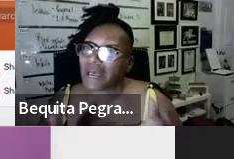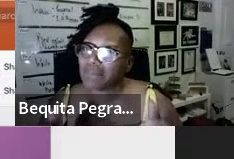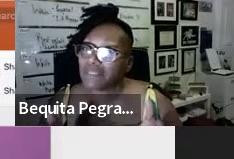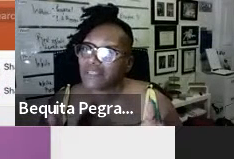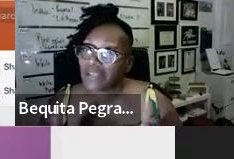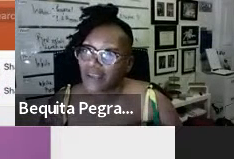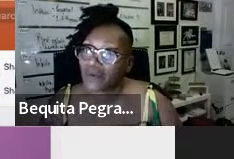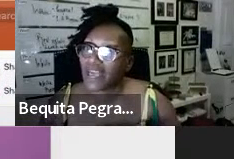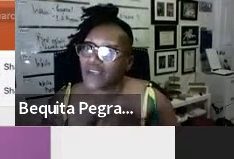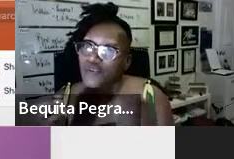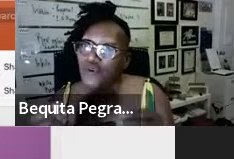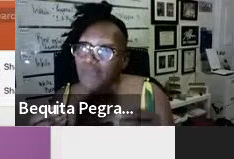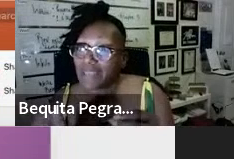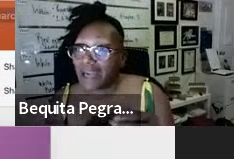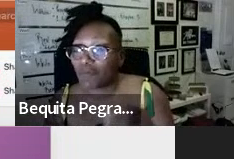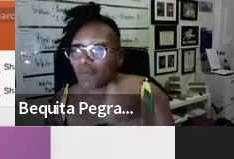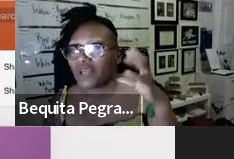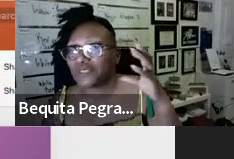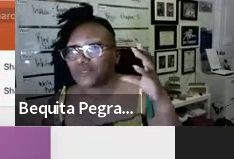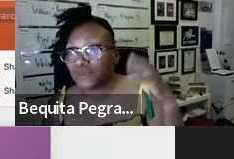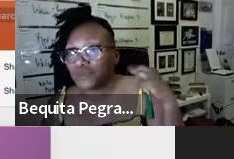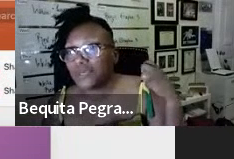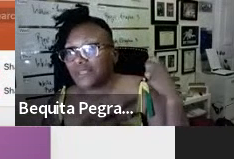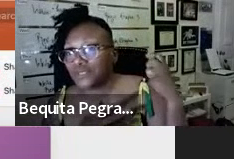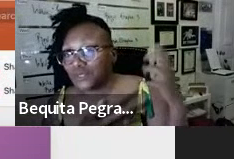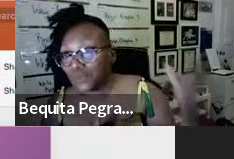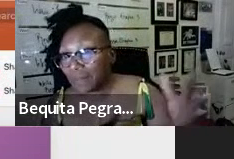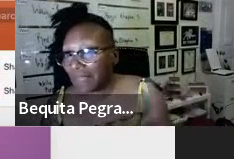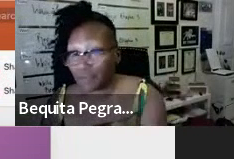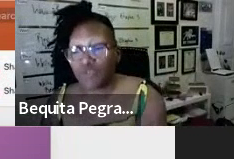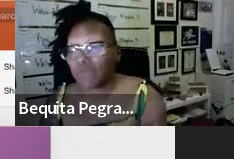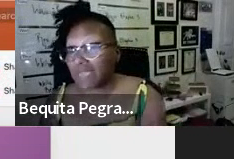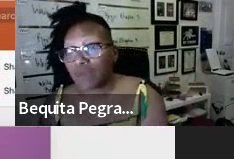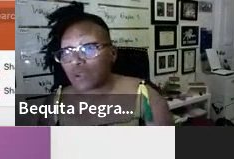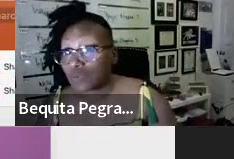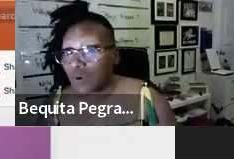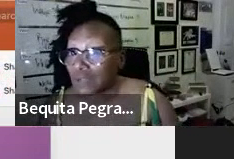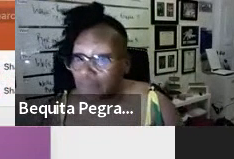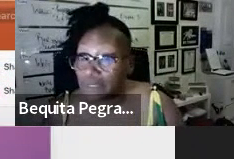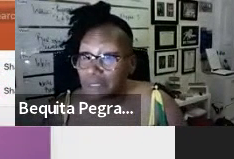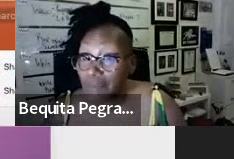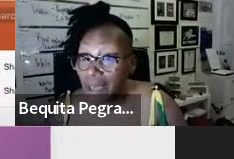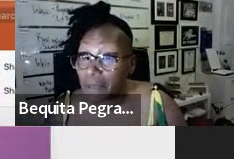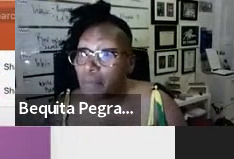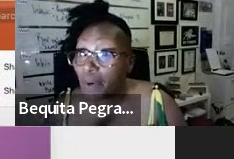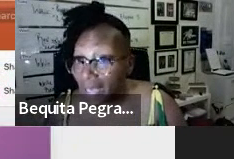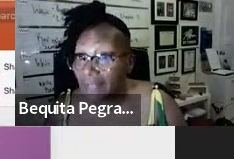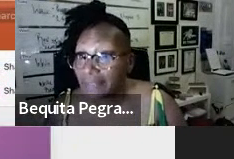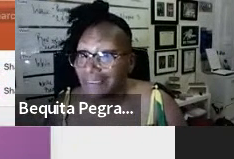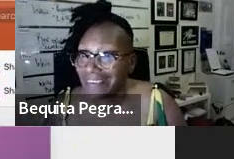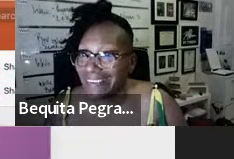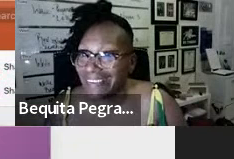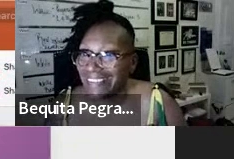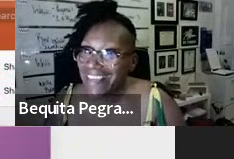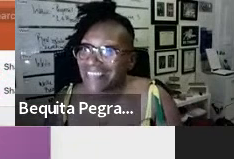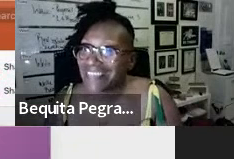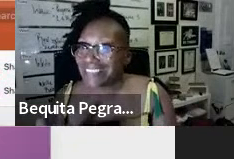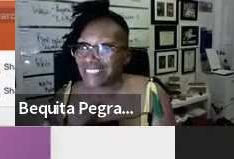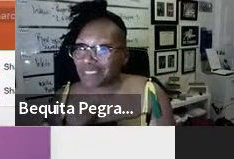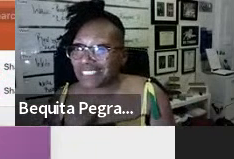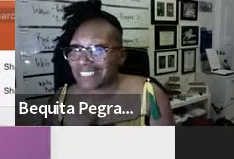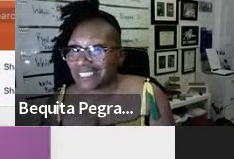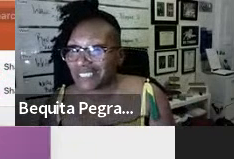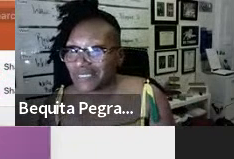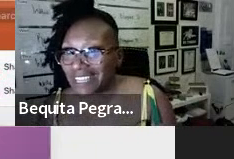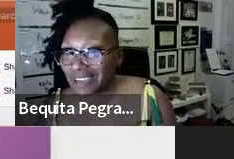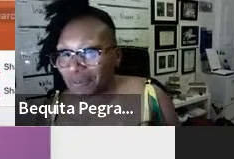mentor type deal, like, okay, you may not want to do it, like you may not want to roll up on somebody, but this is